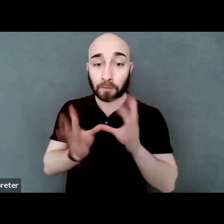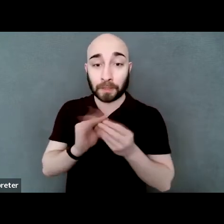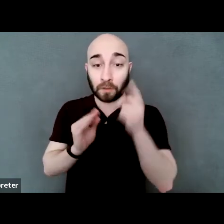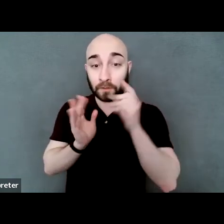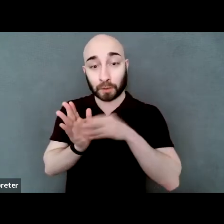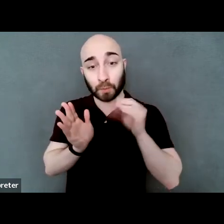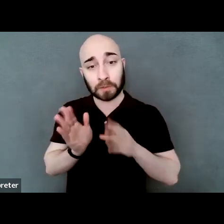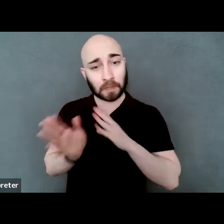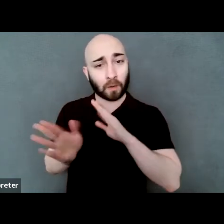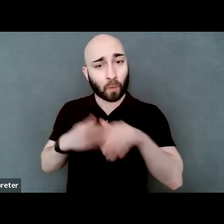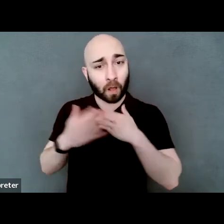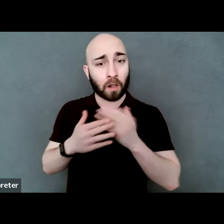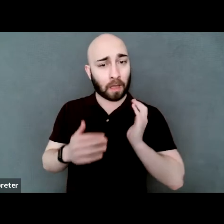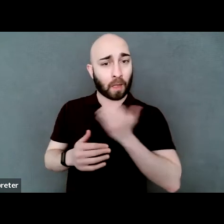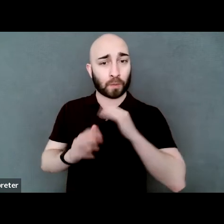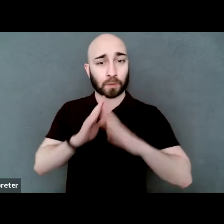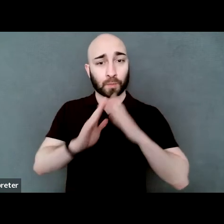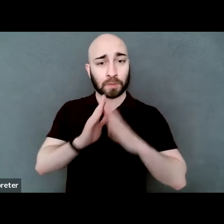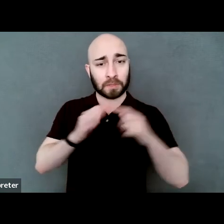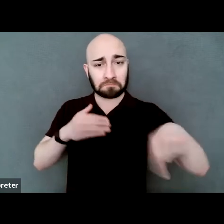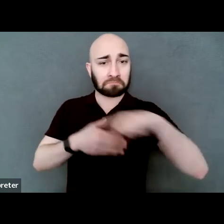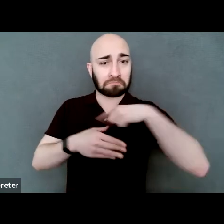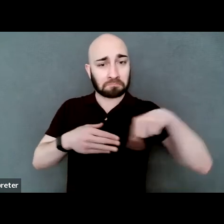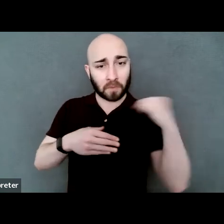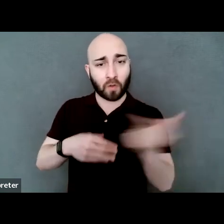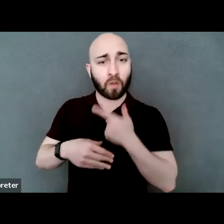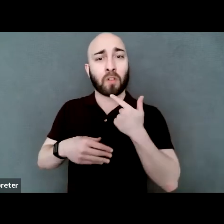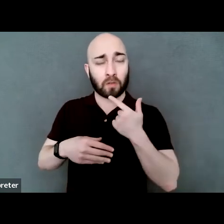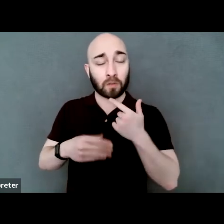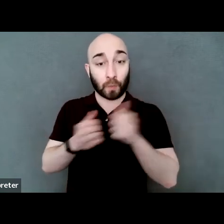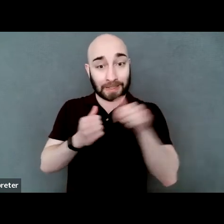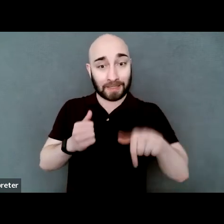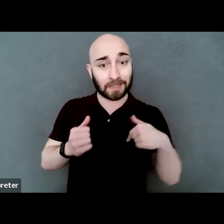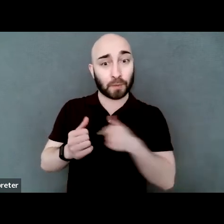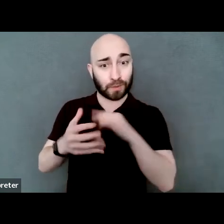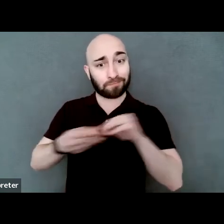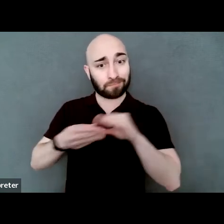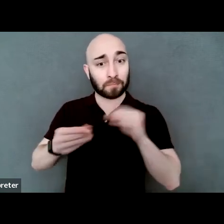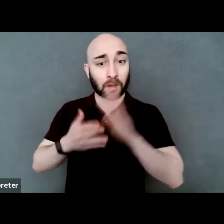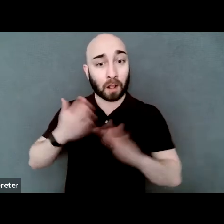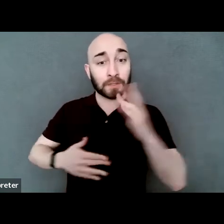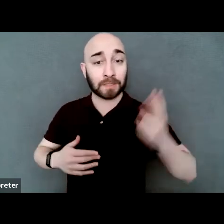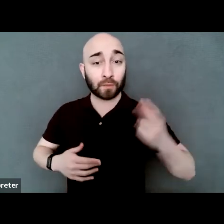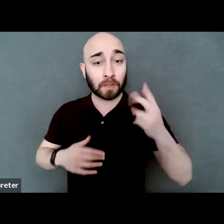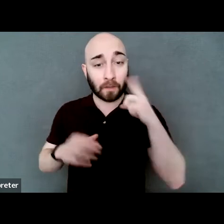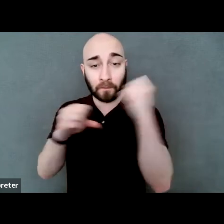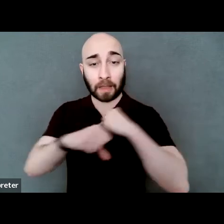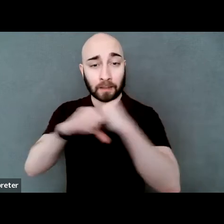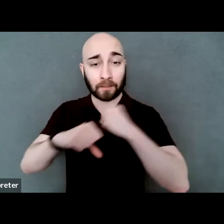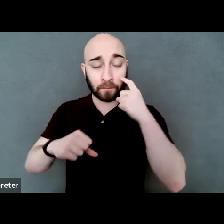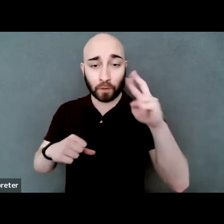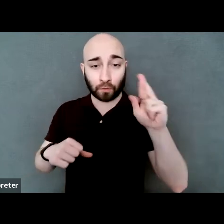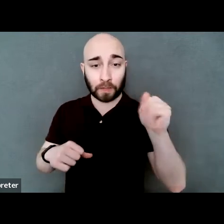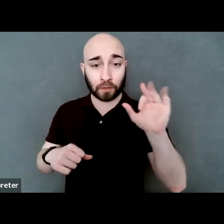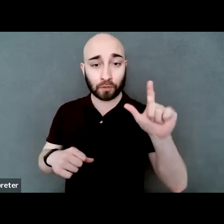and all those in our community. Through this, we honor our college's history of fighting for racial equity and